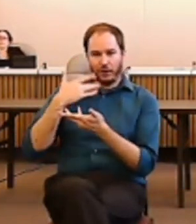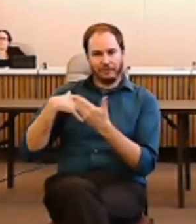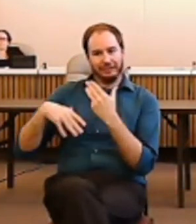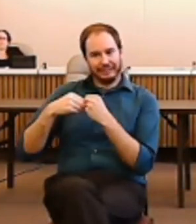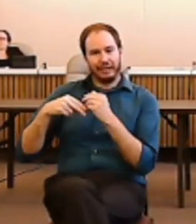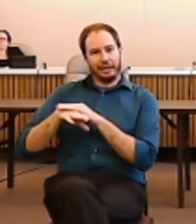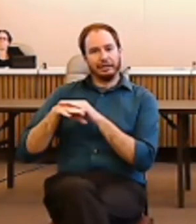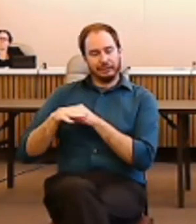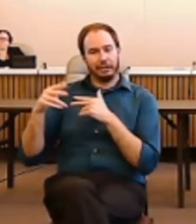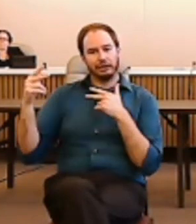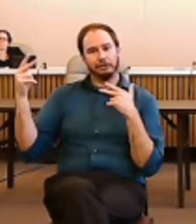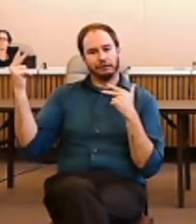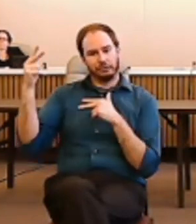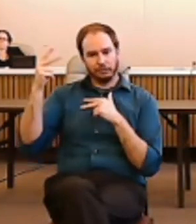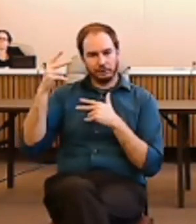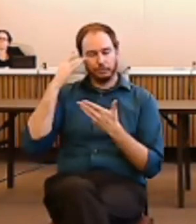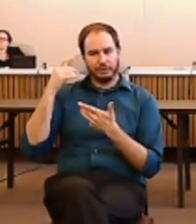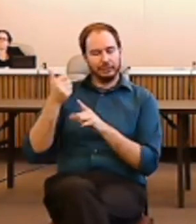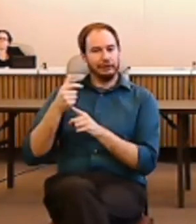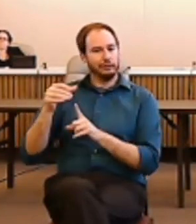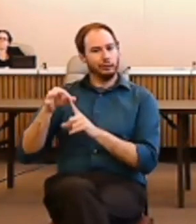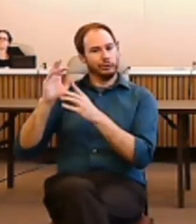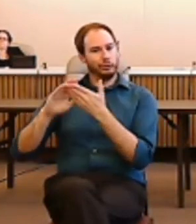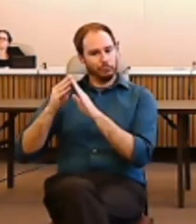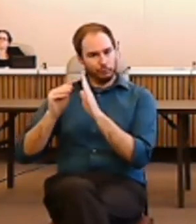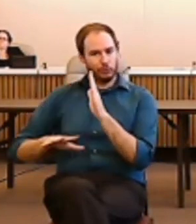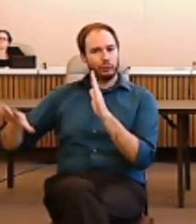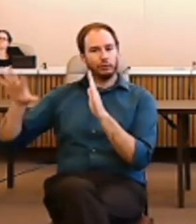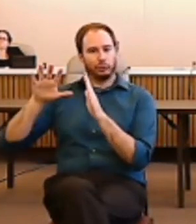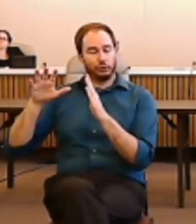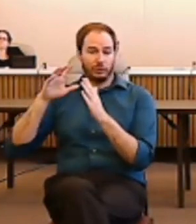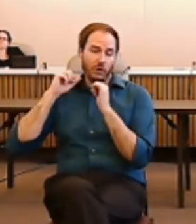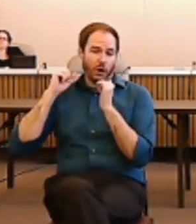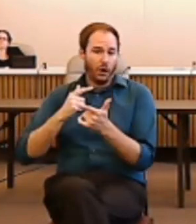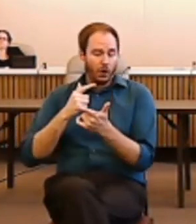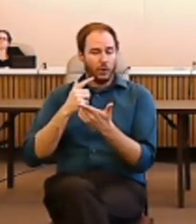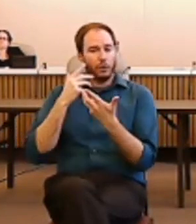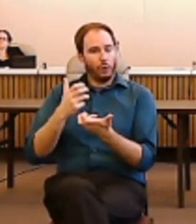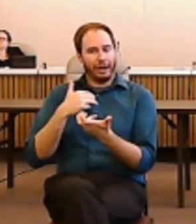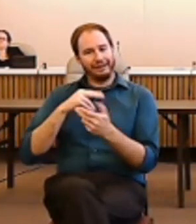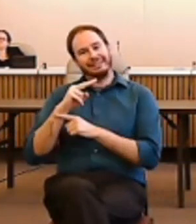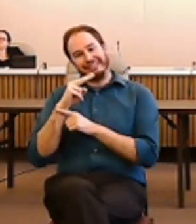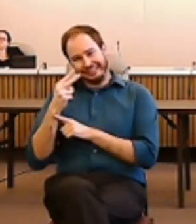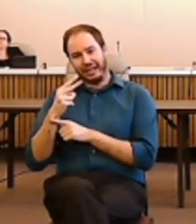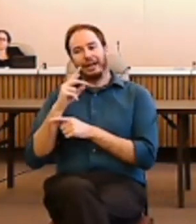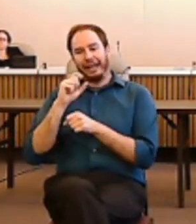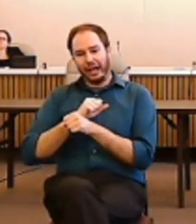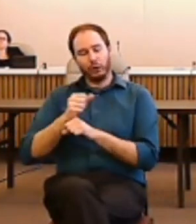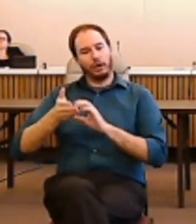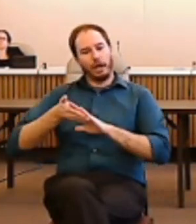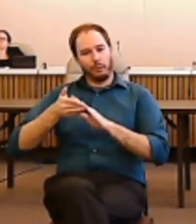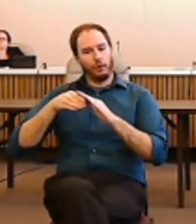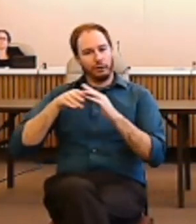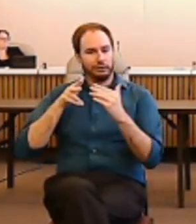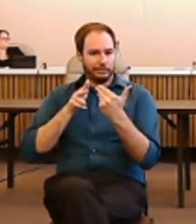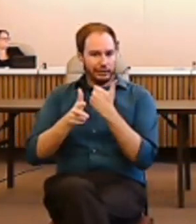this community, because I think it's fairly unique, and it's best, I think everybody's best served with a second fully operational access